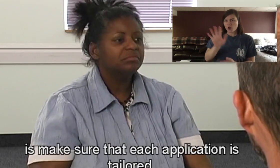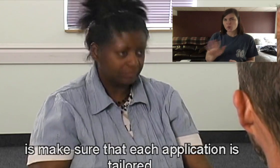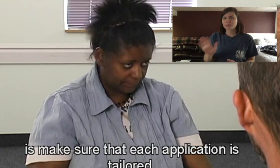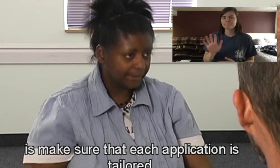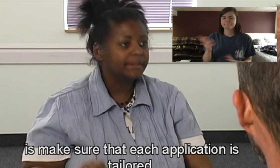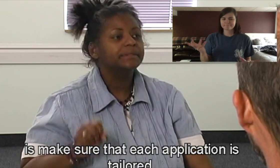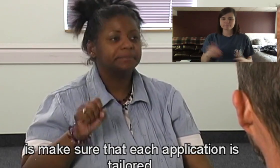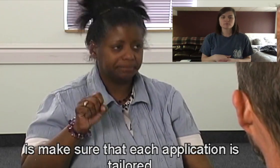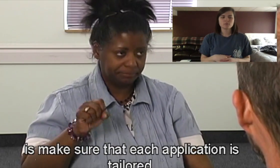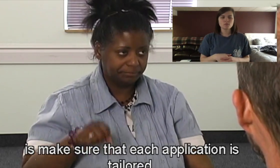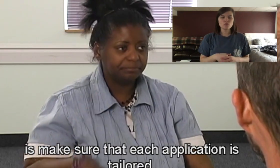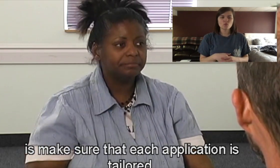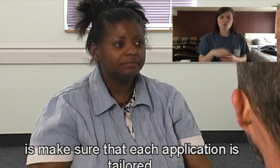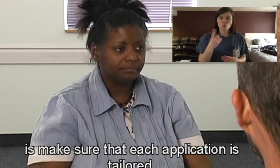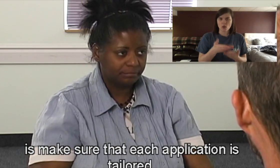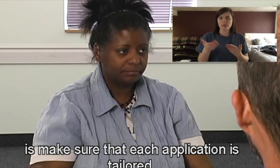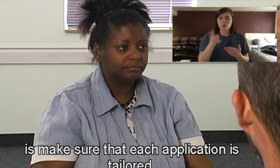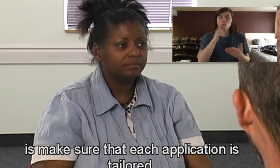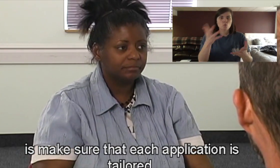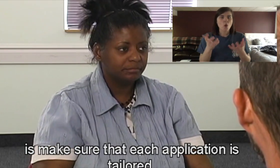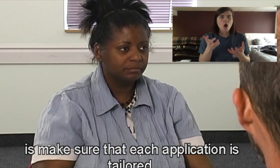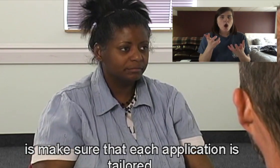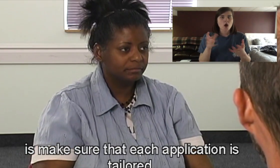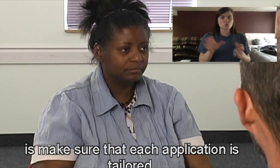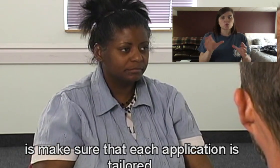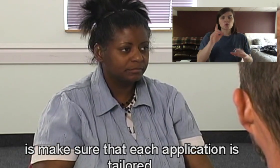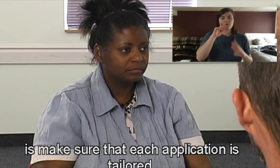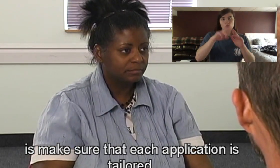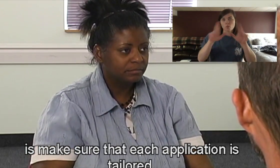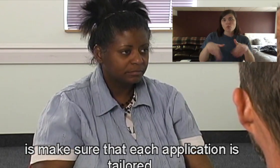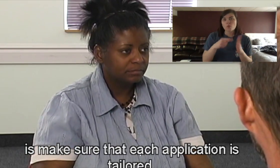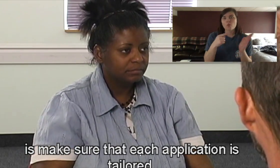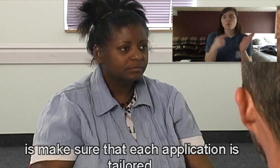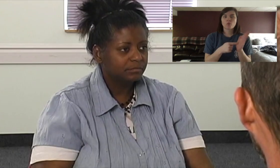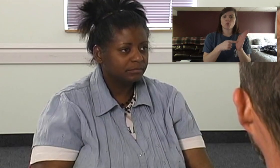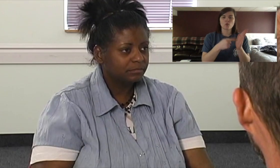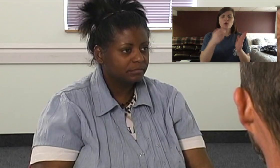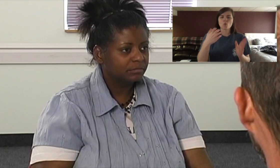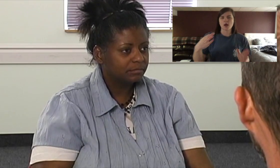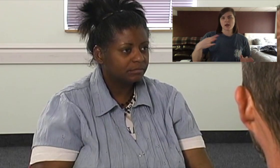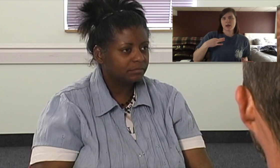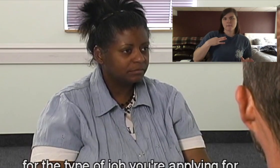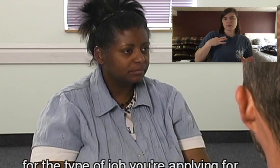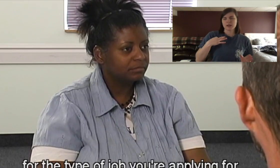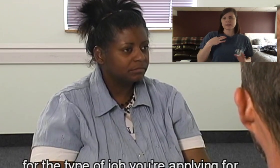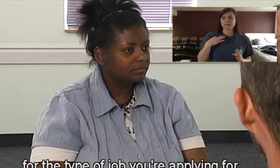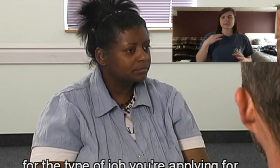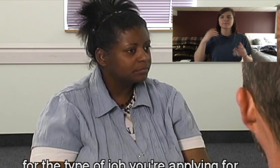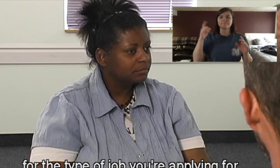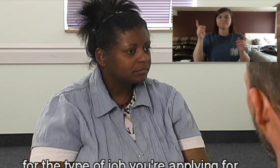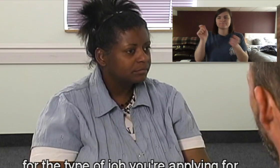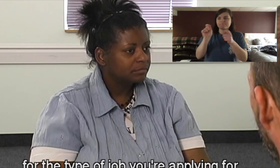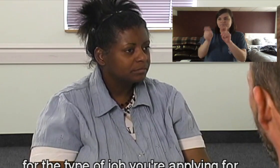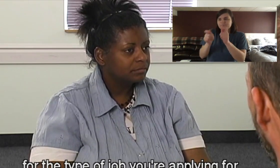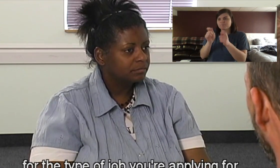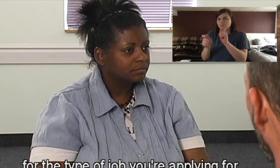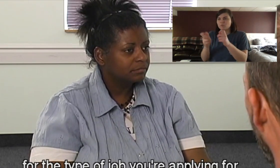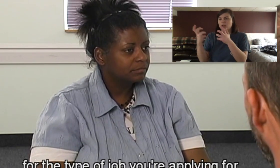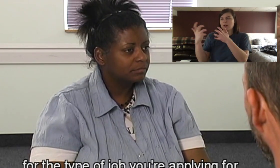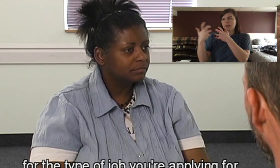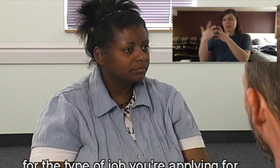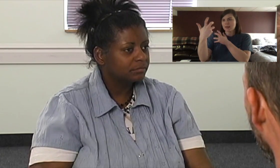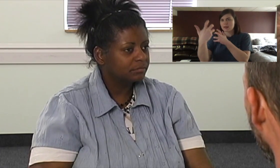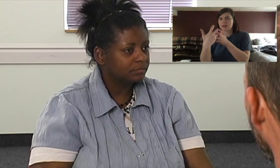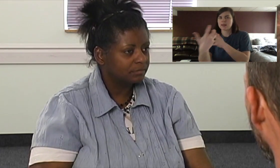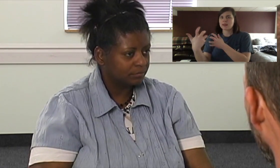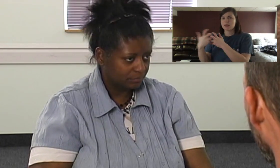So, one of the things that you'll want to do is make sure that each application is tailored to the type of